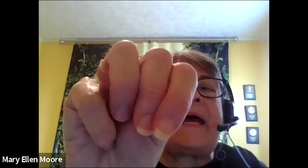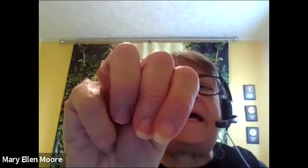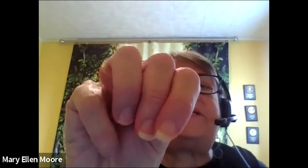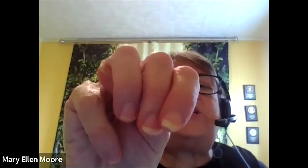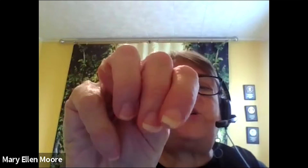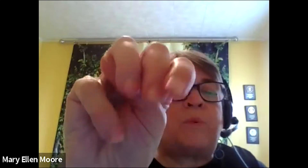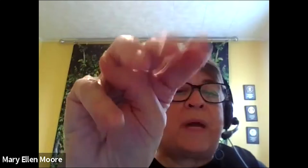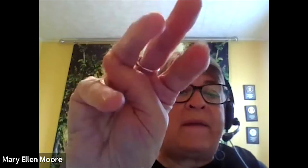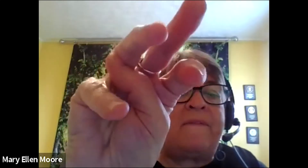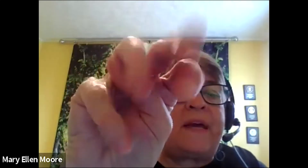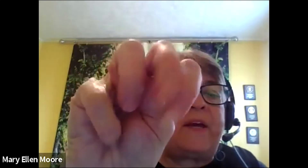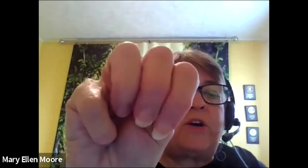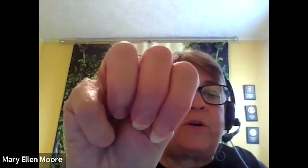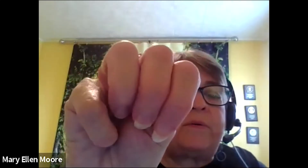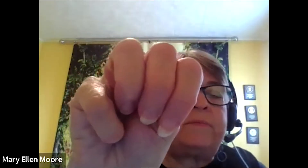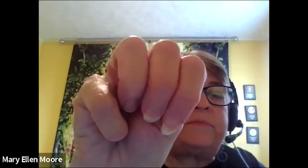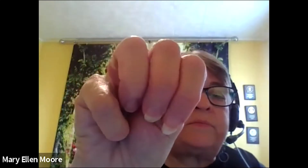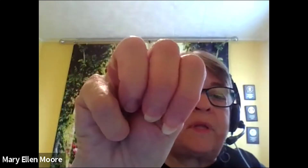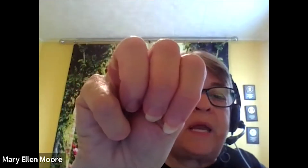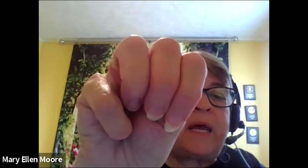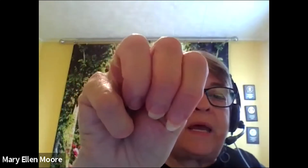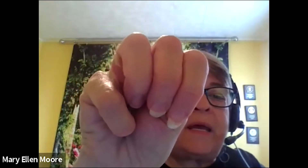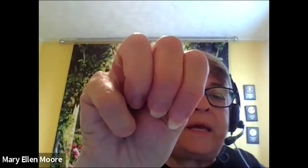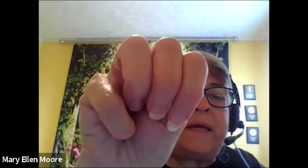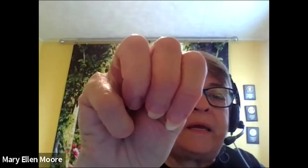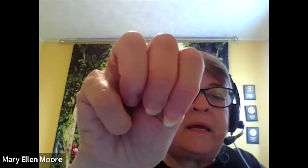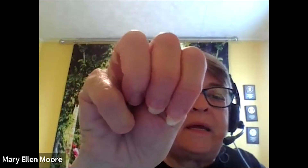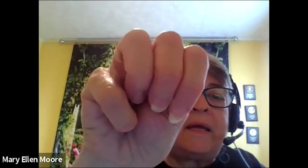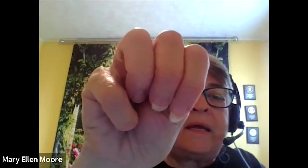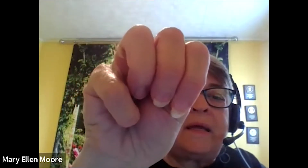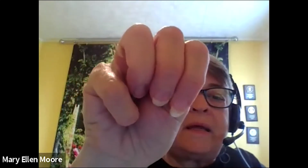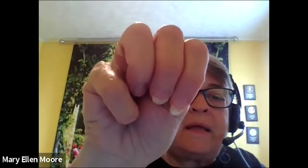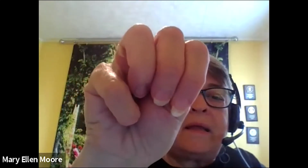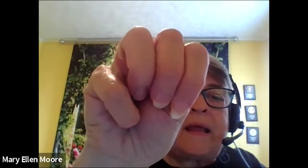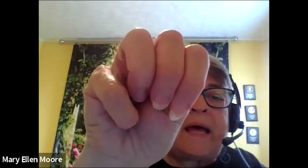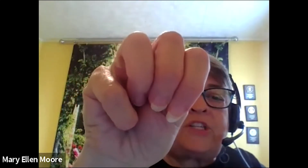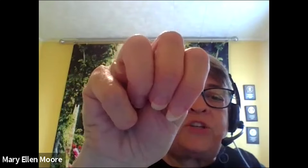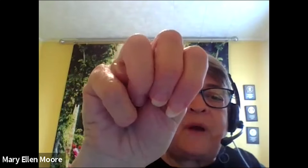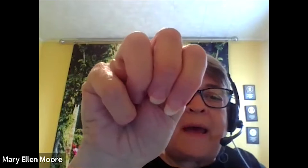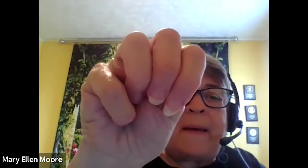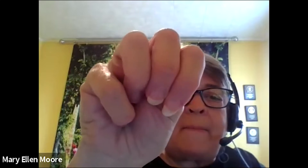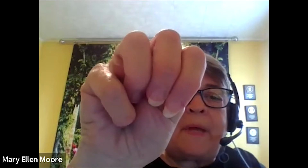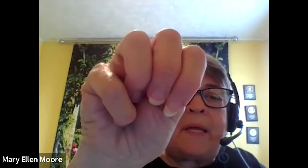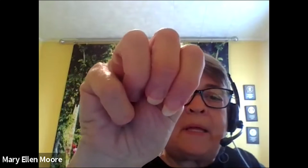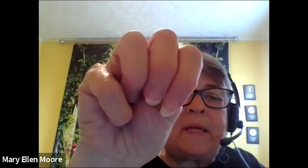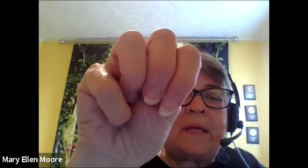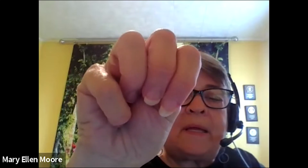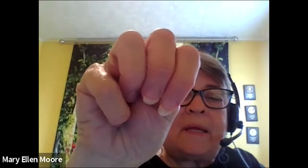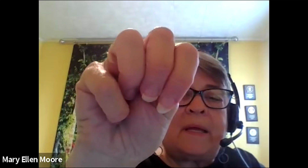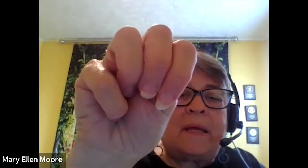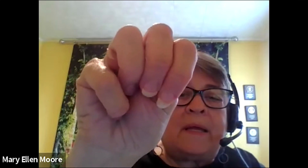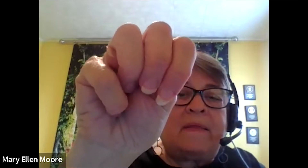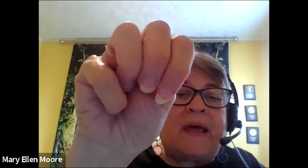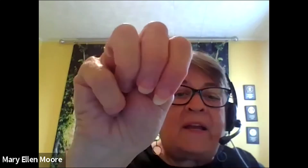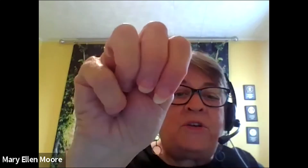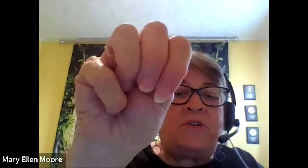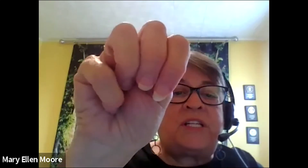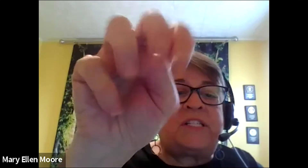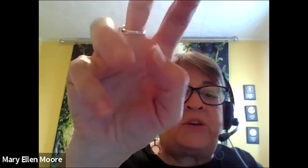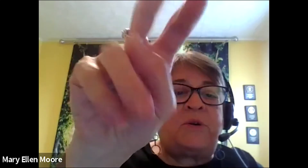and your ring finger. Okay. That's your M. Then you just scoot